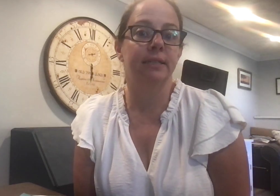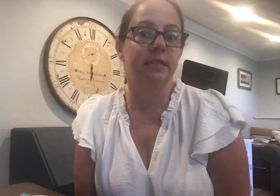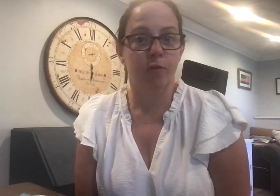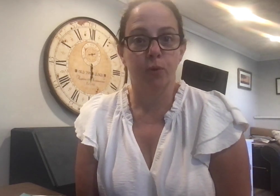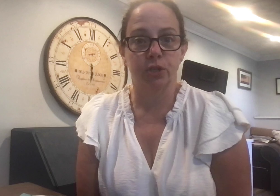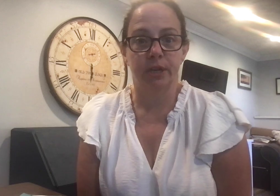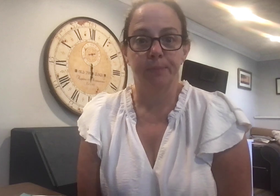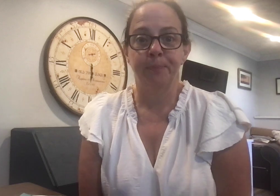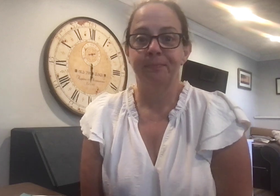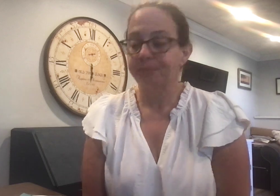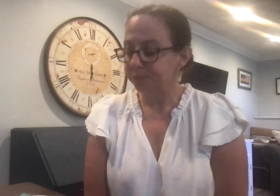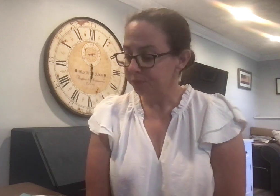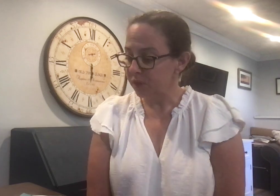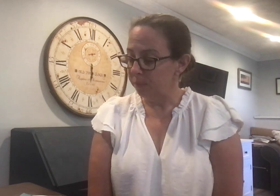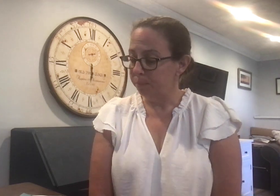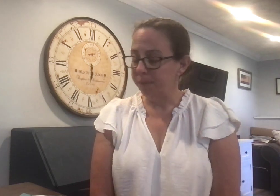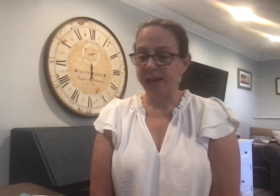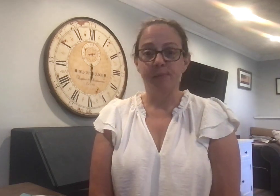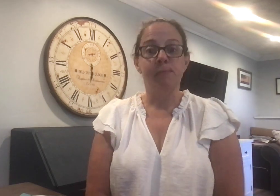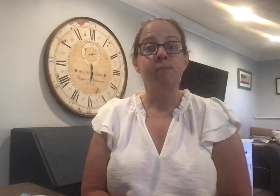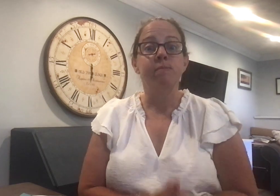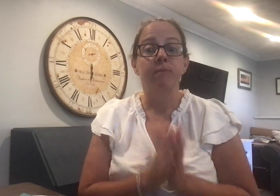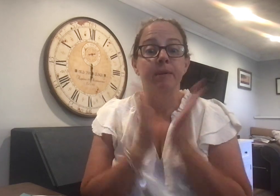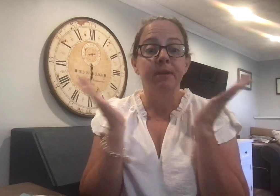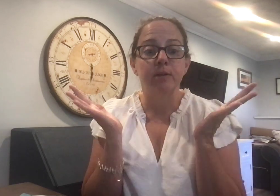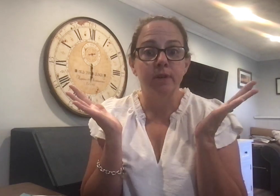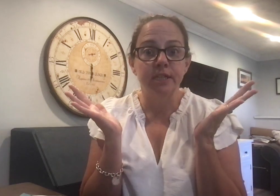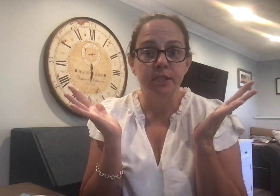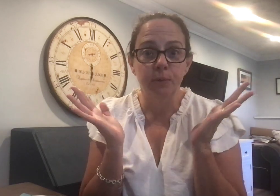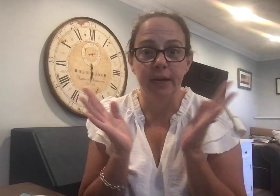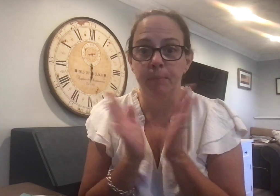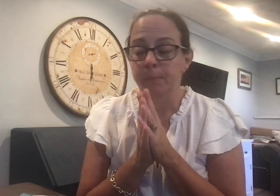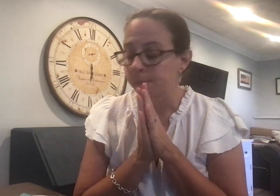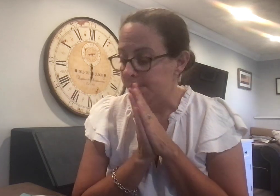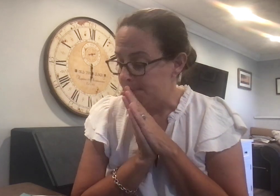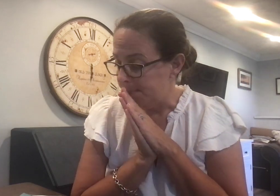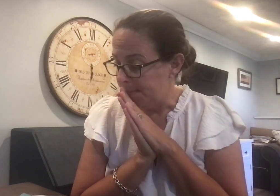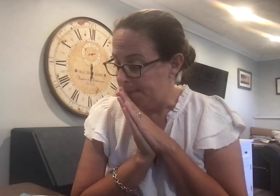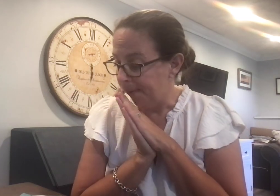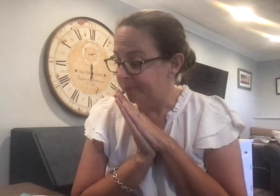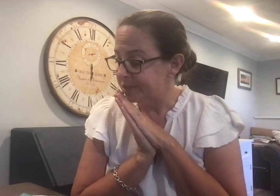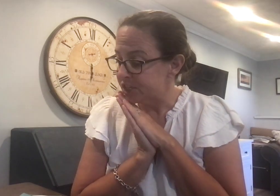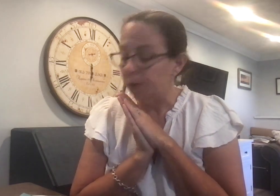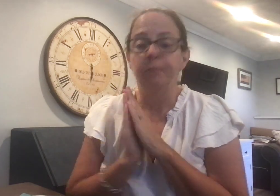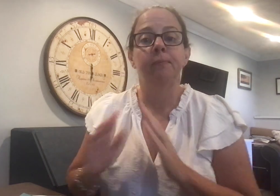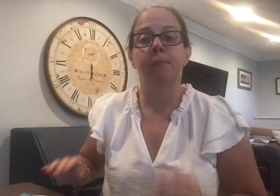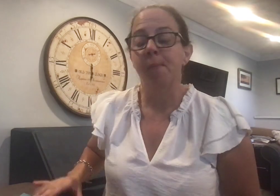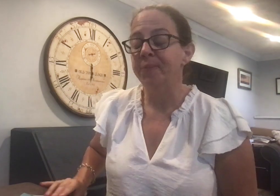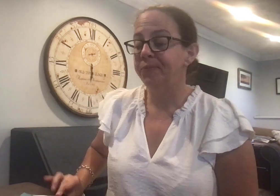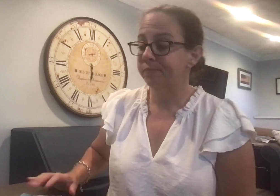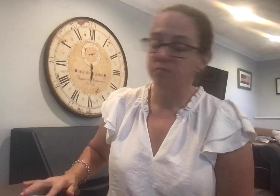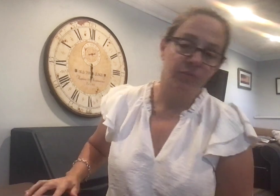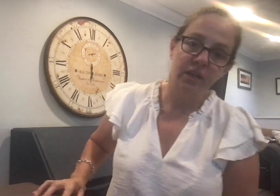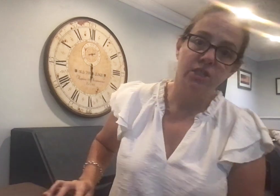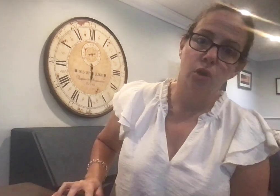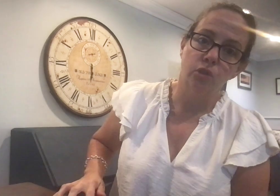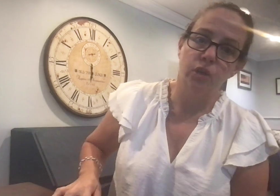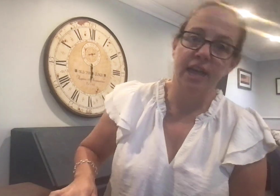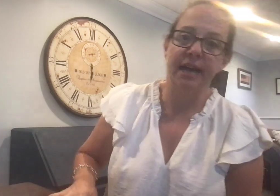deaf person. But let me get right to it. So let's start learning how to